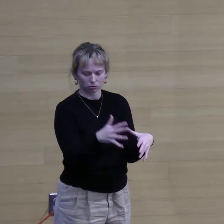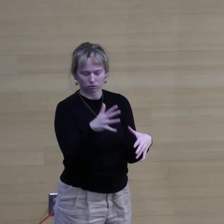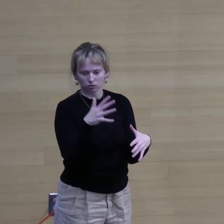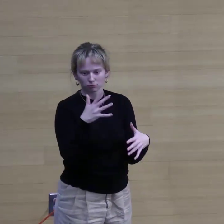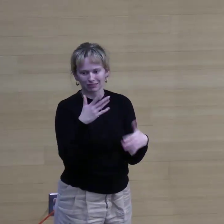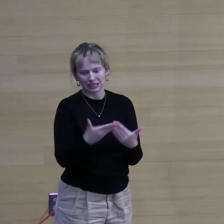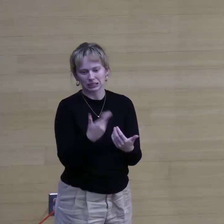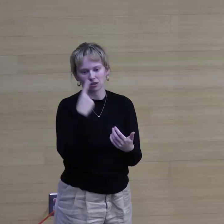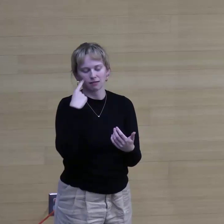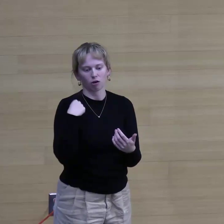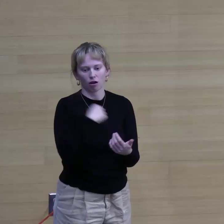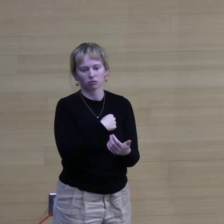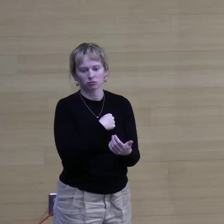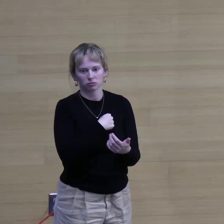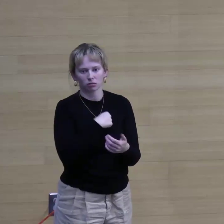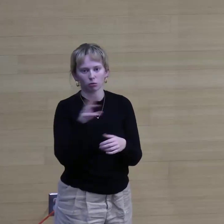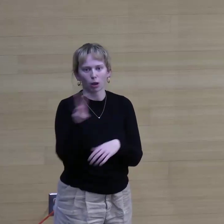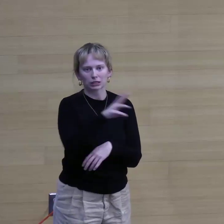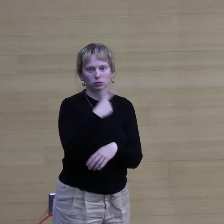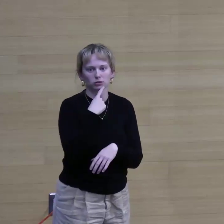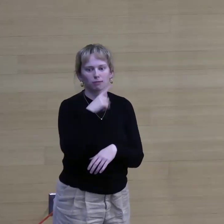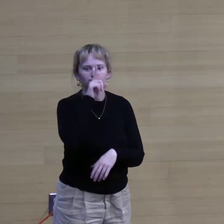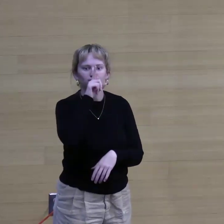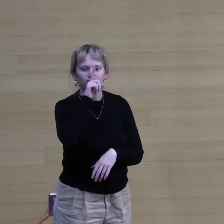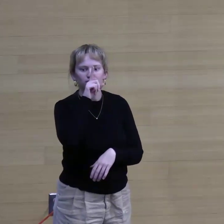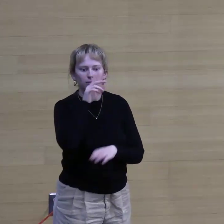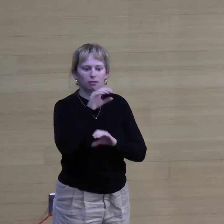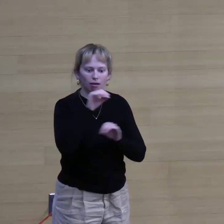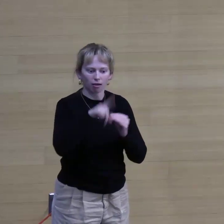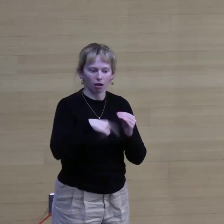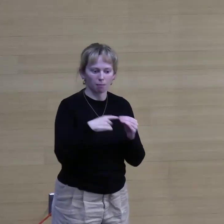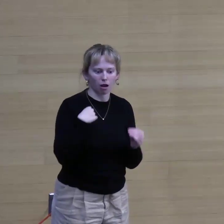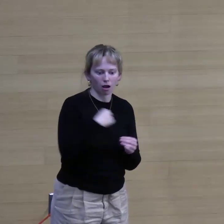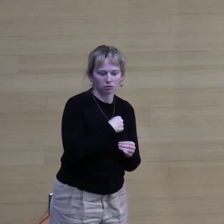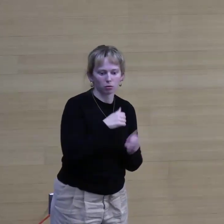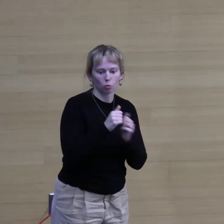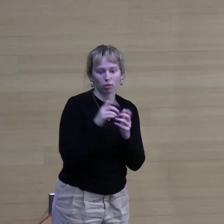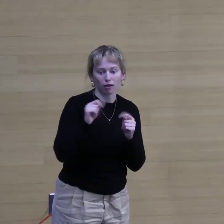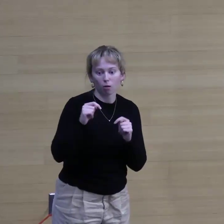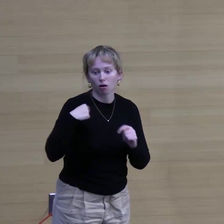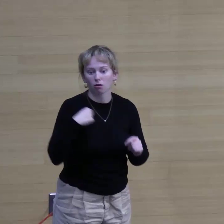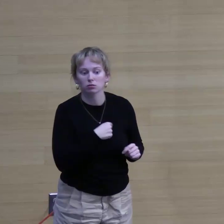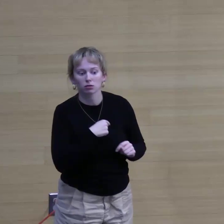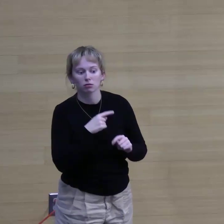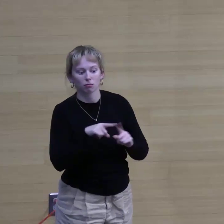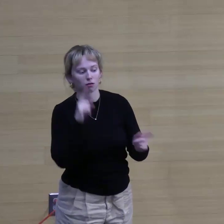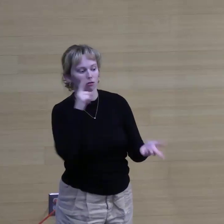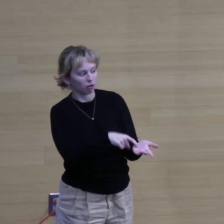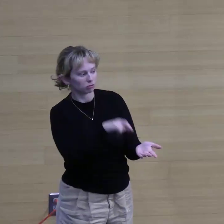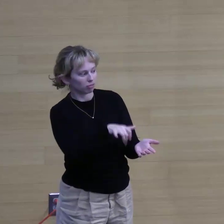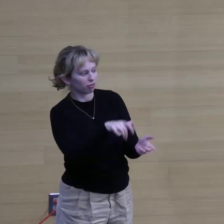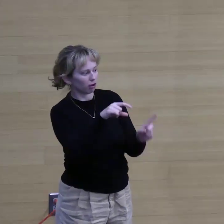think it's really easy for us in the West to say nothing about us without us, and not acknowledge the fact that those words came from